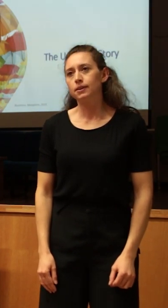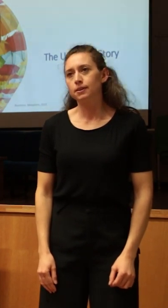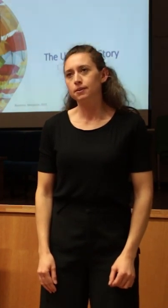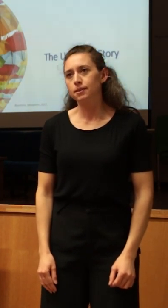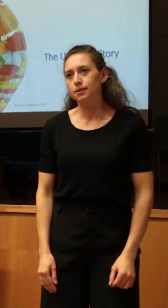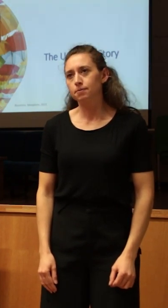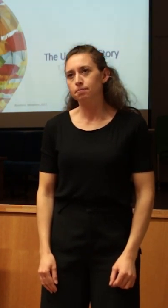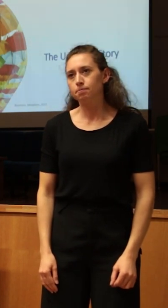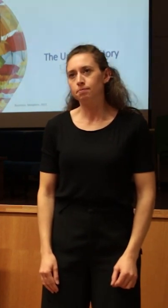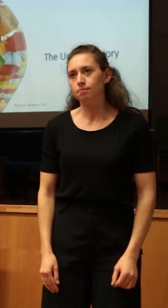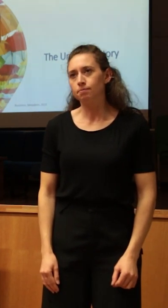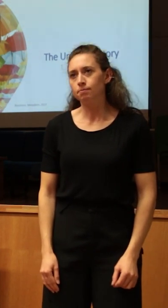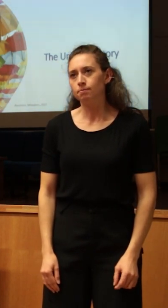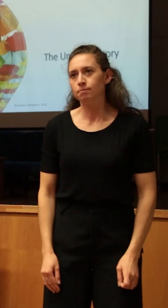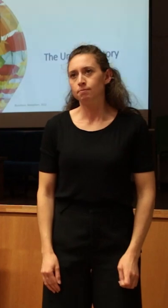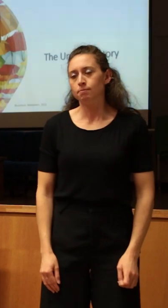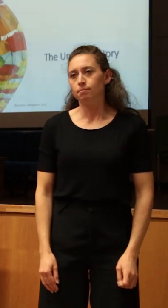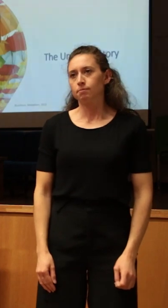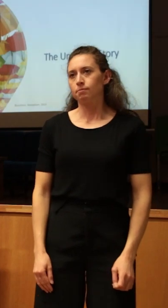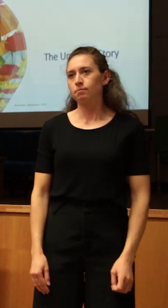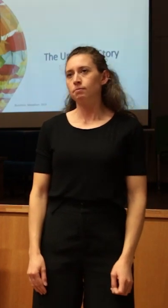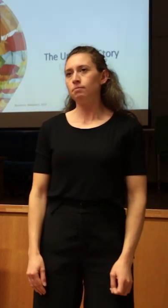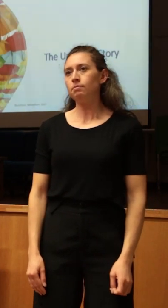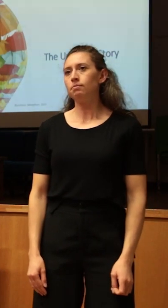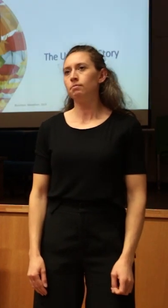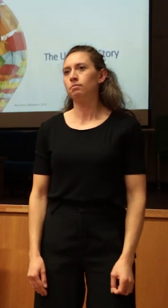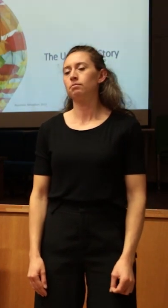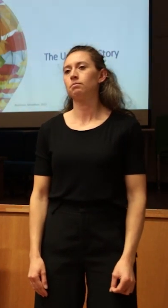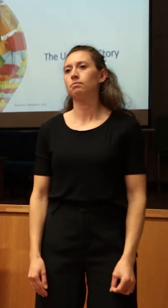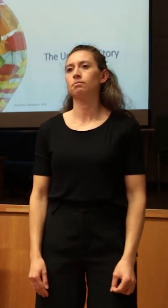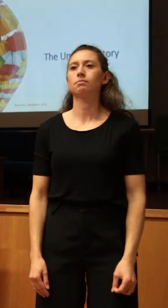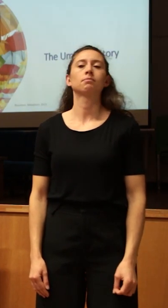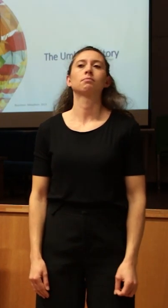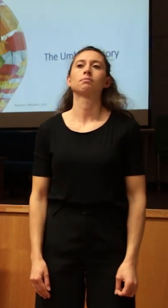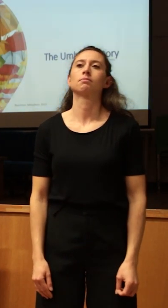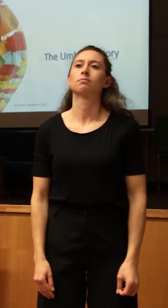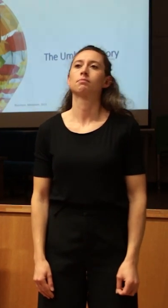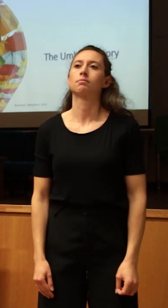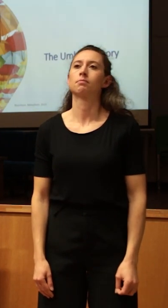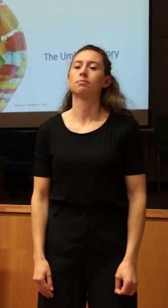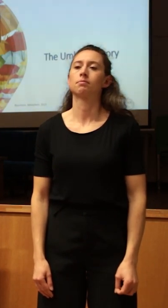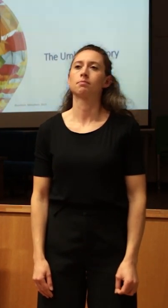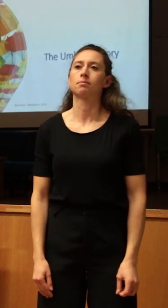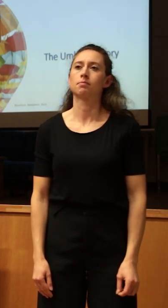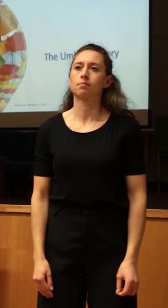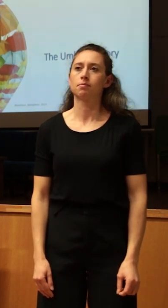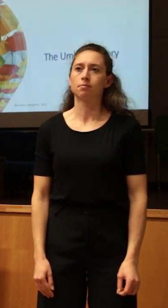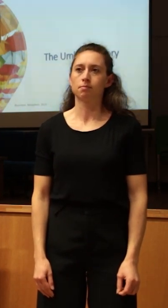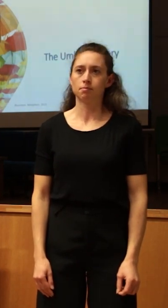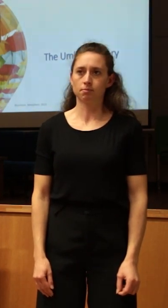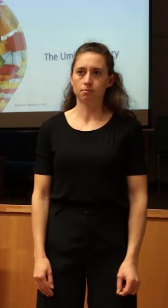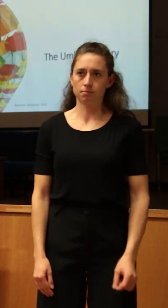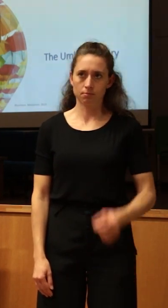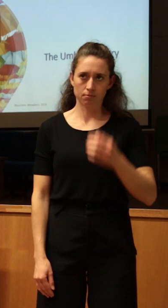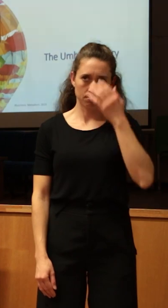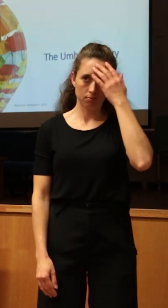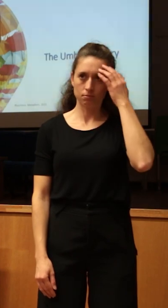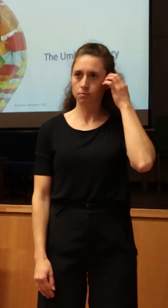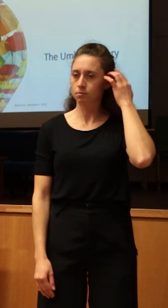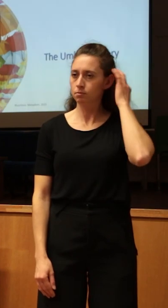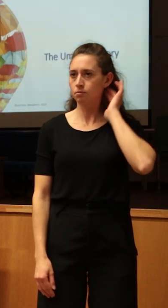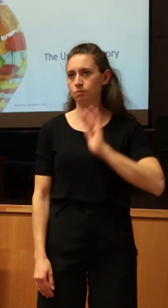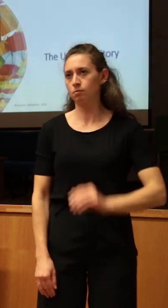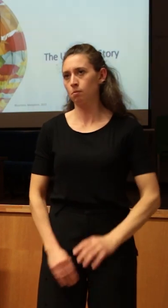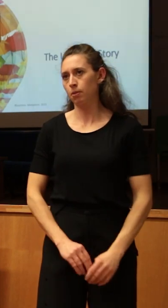thing, something that you can see, you can smell, you can touch, might look like something or not, can be big